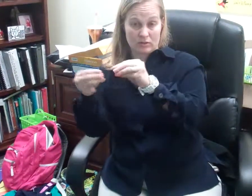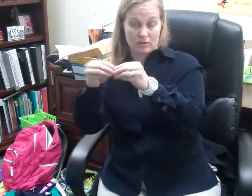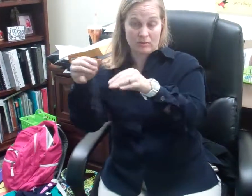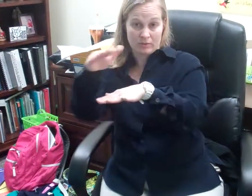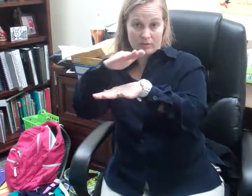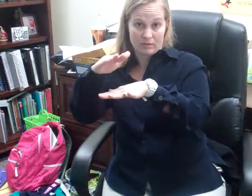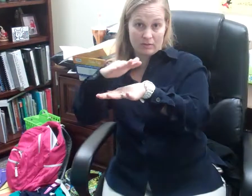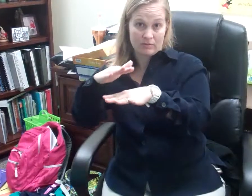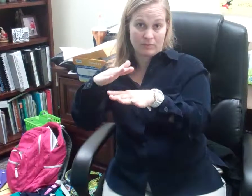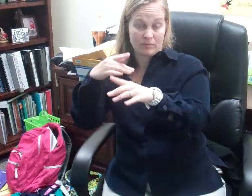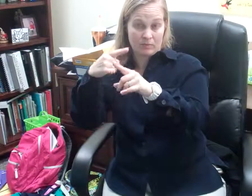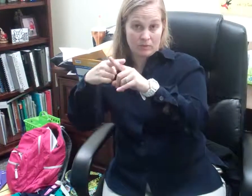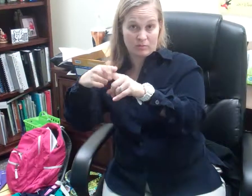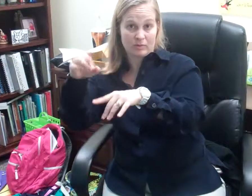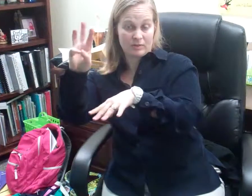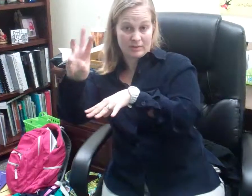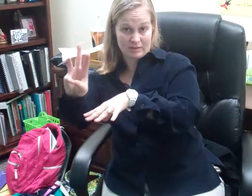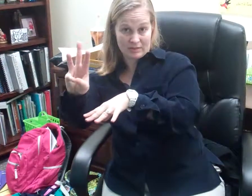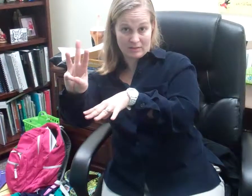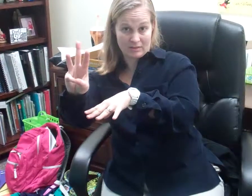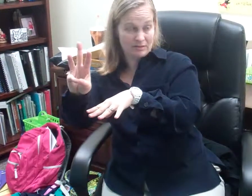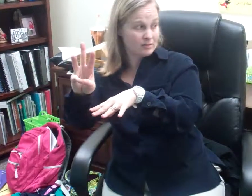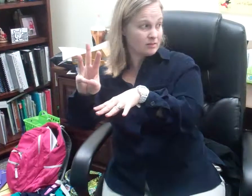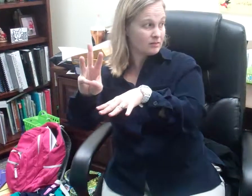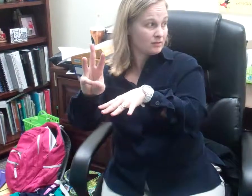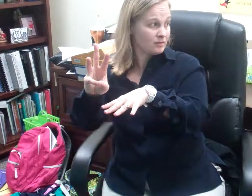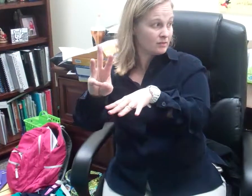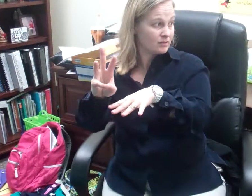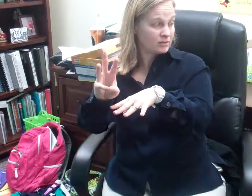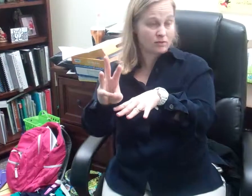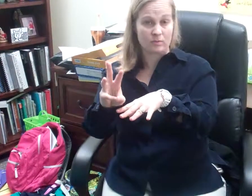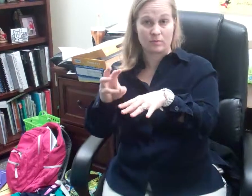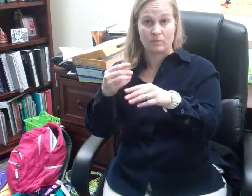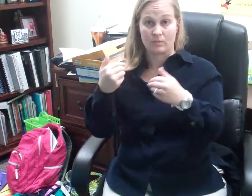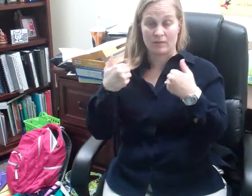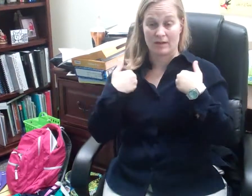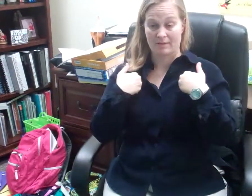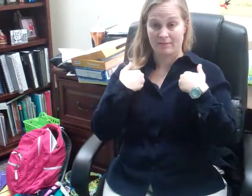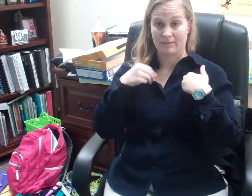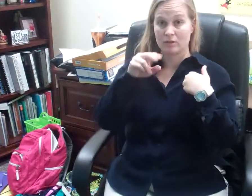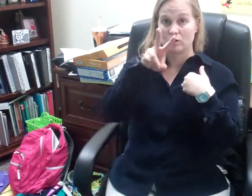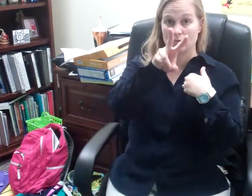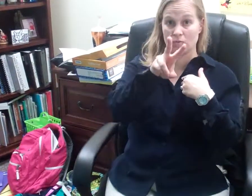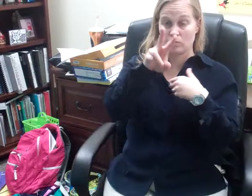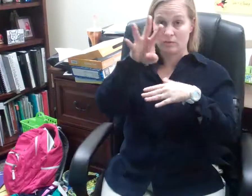we have plus 24 over 30.